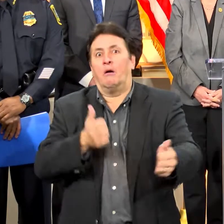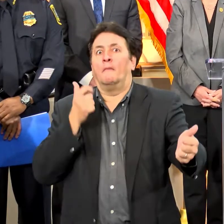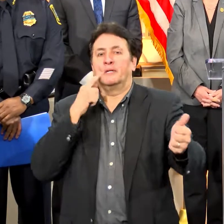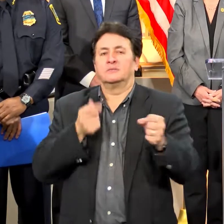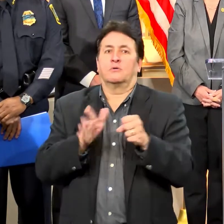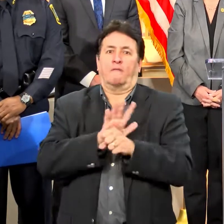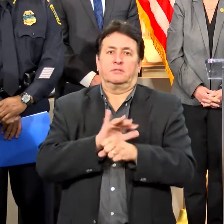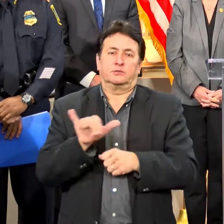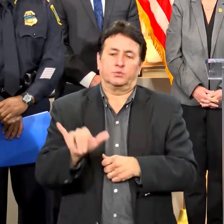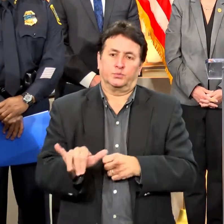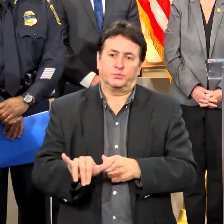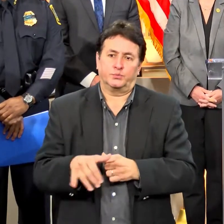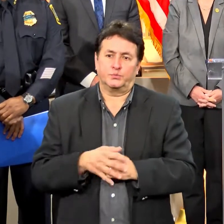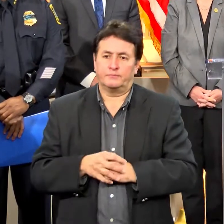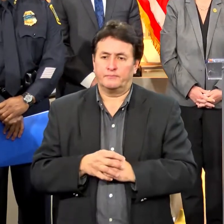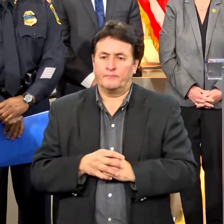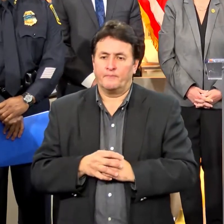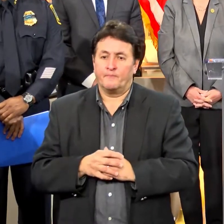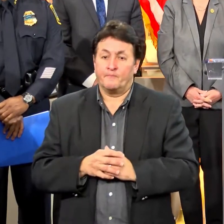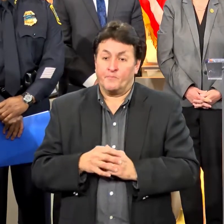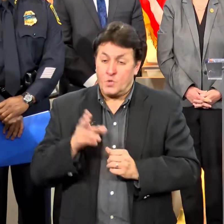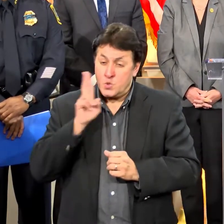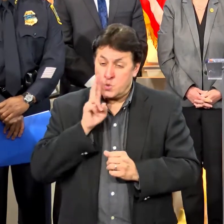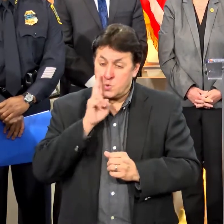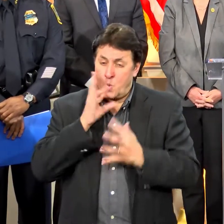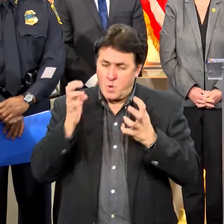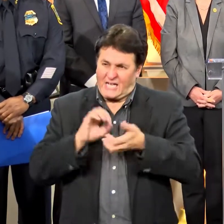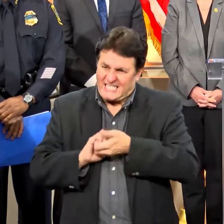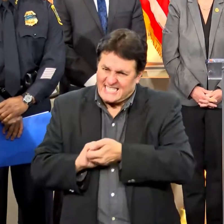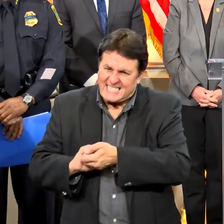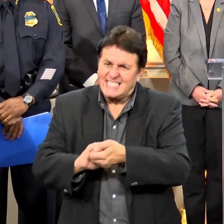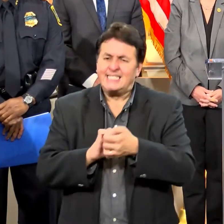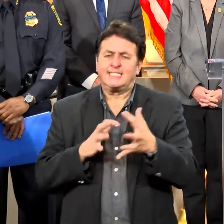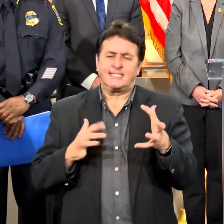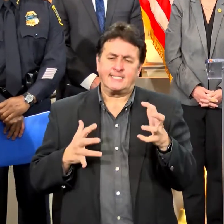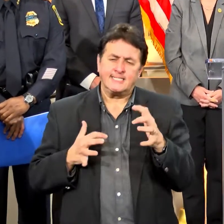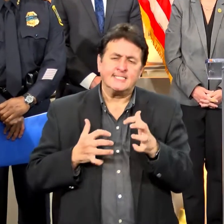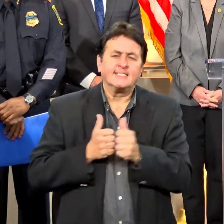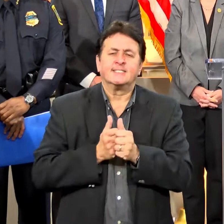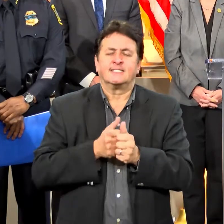is poised to work collaboratively with Harris County